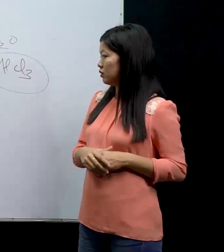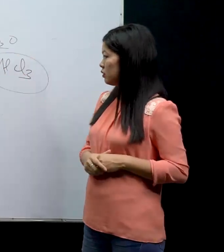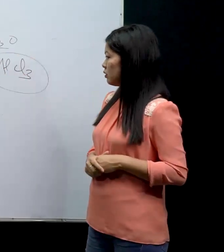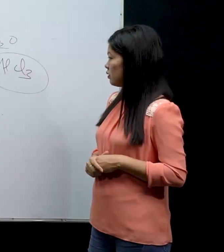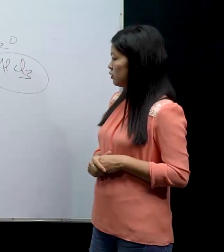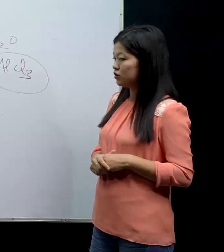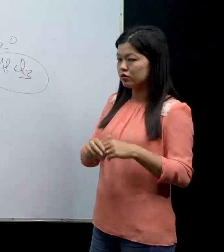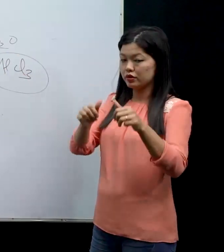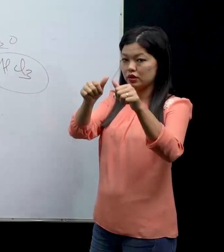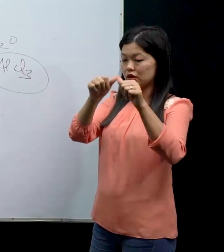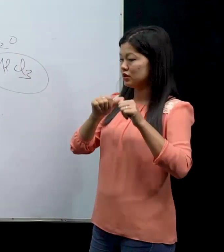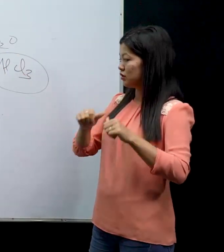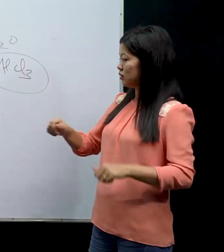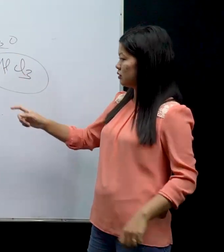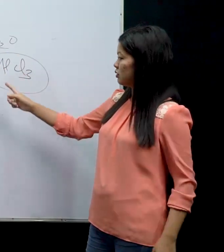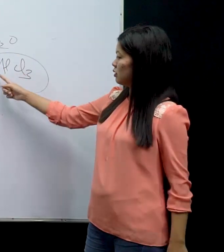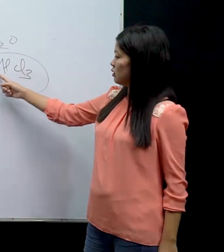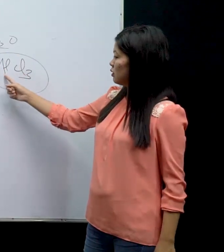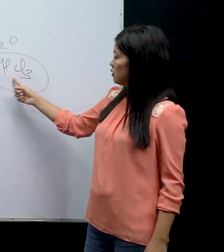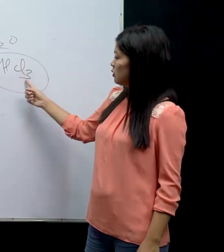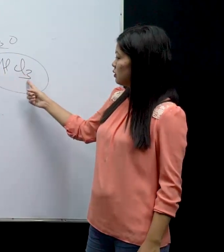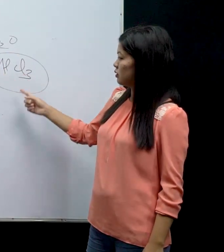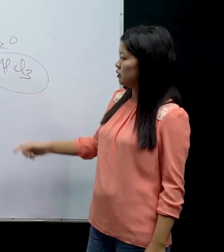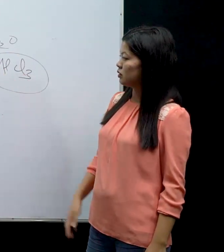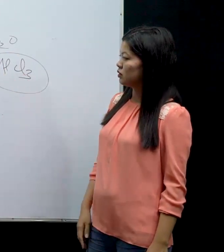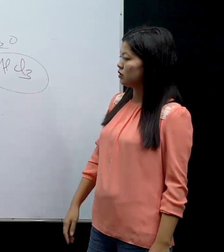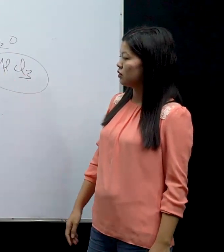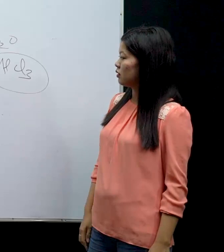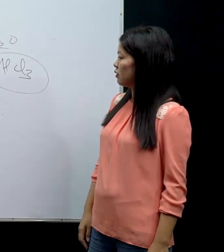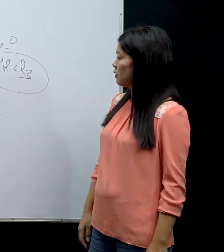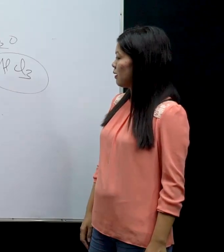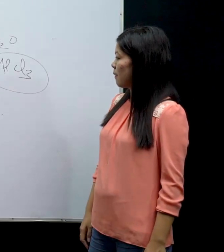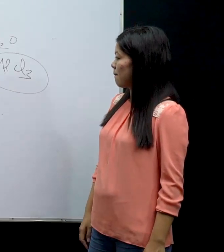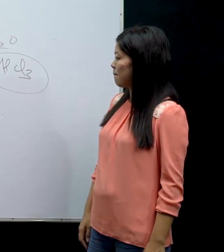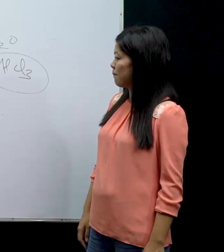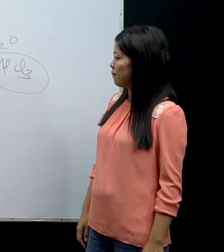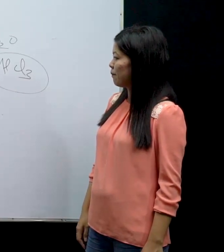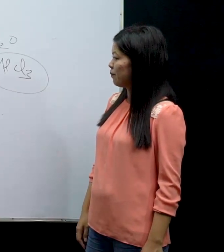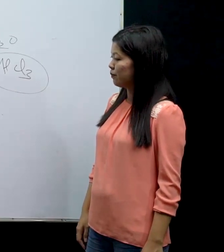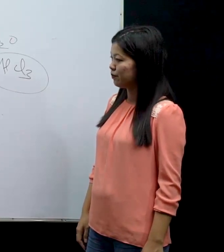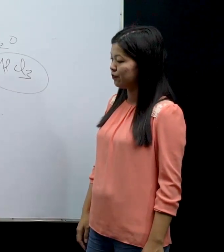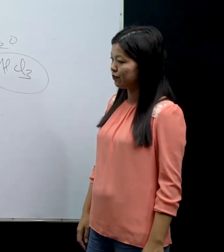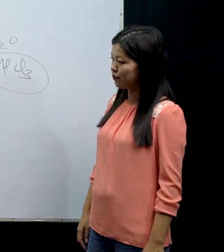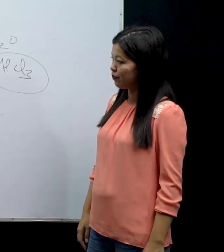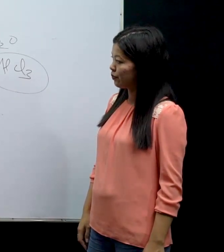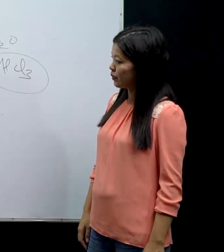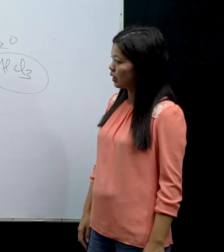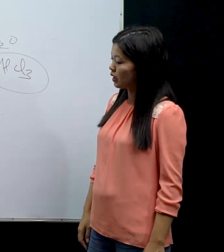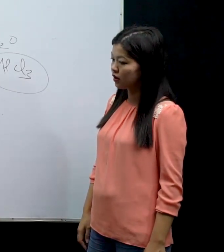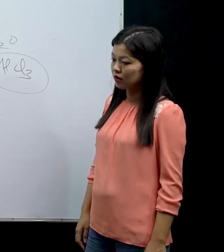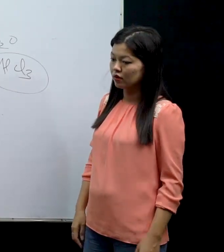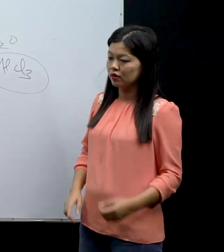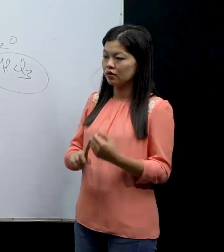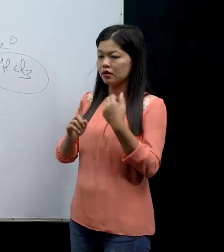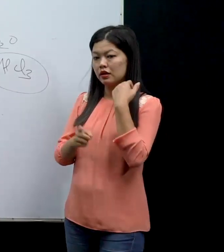So we got AlCl3, that is the formula for aluminum chloride. Clear? Now we'll try the last